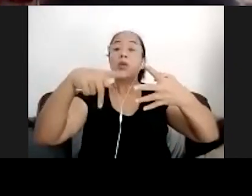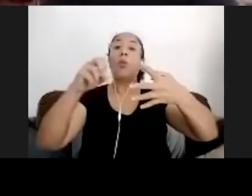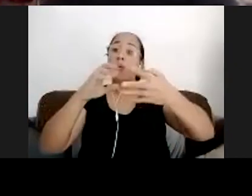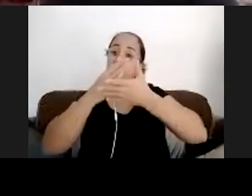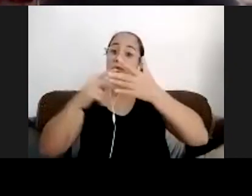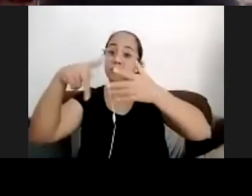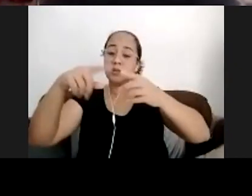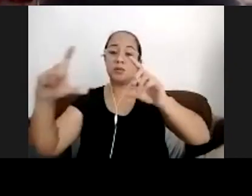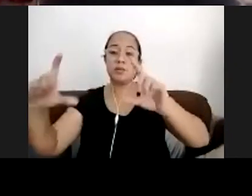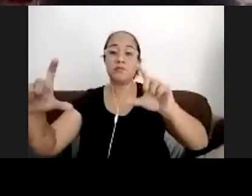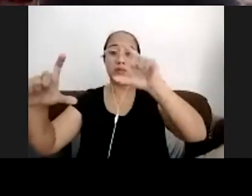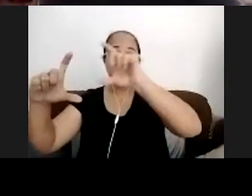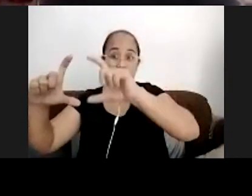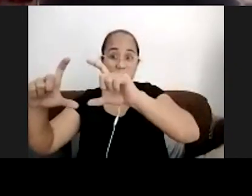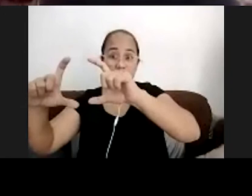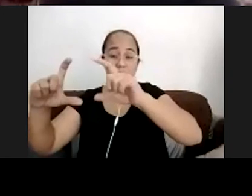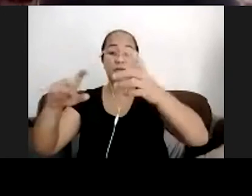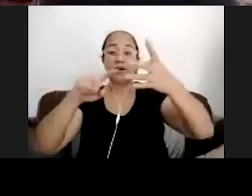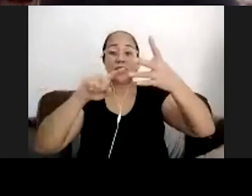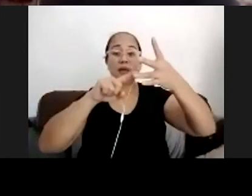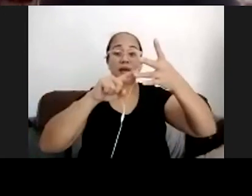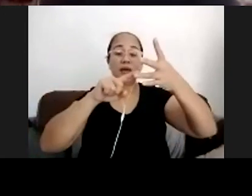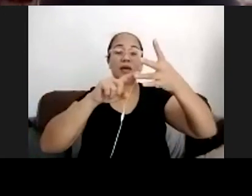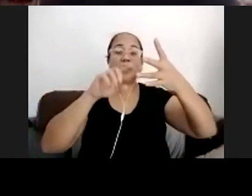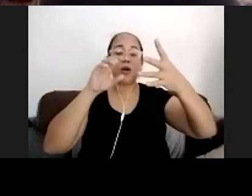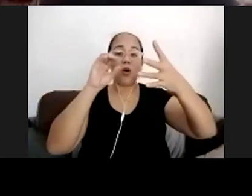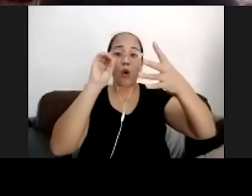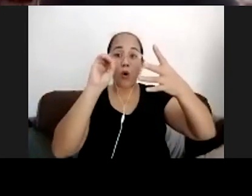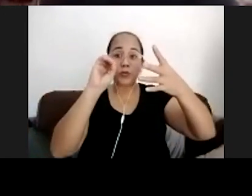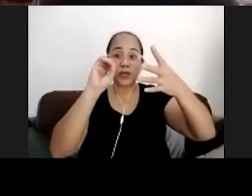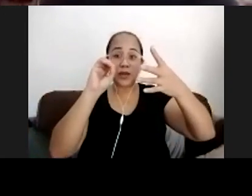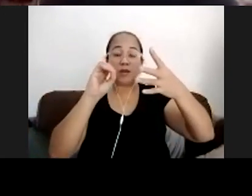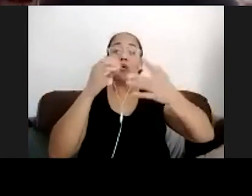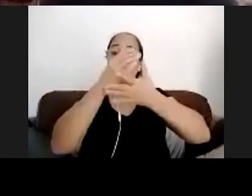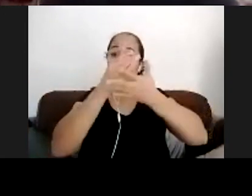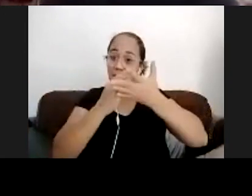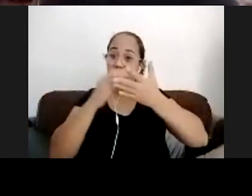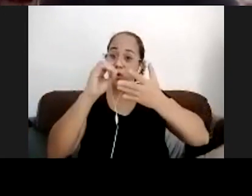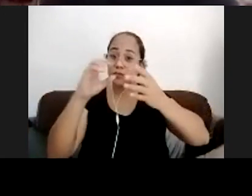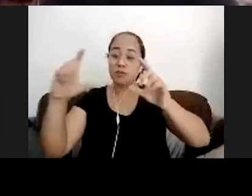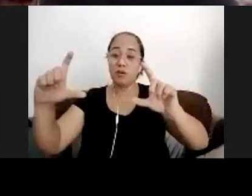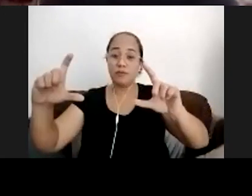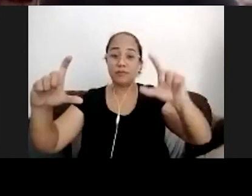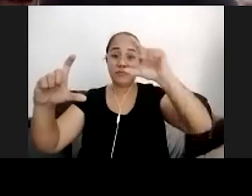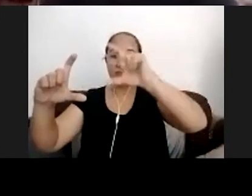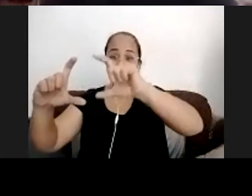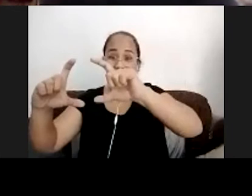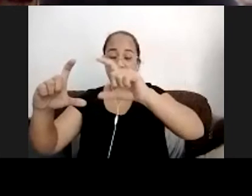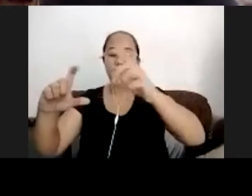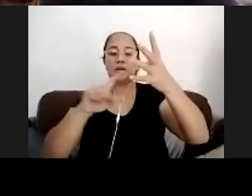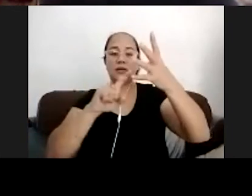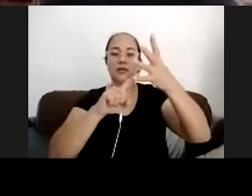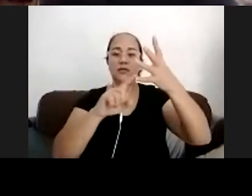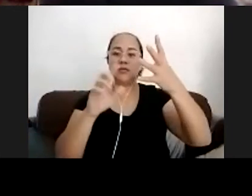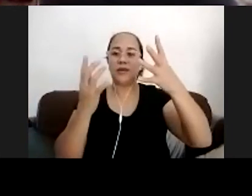clause, an object or part of an object of the embedded clause, none of the above.